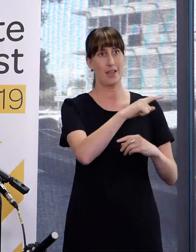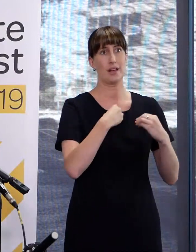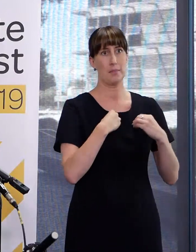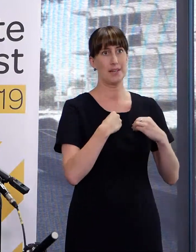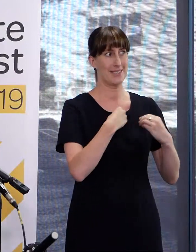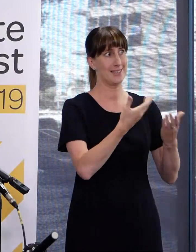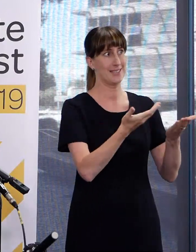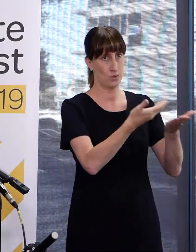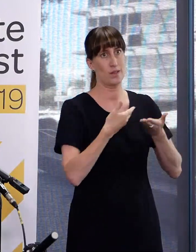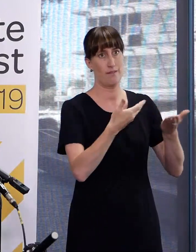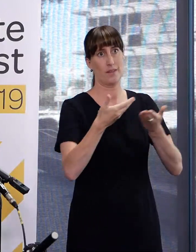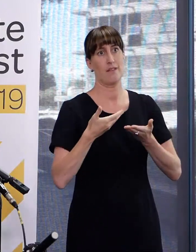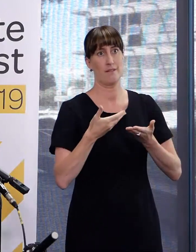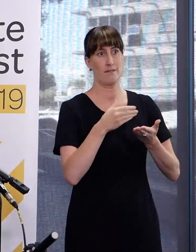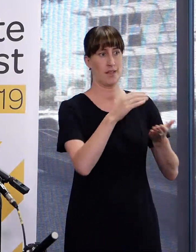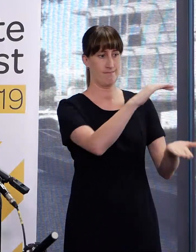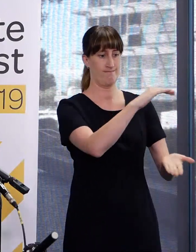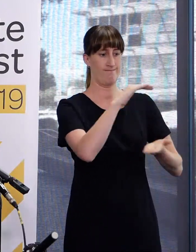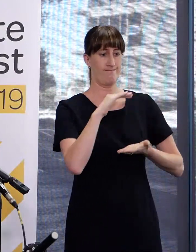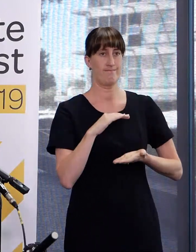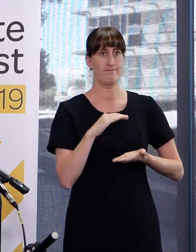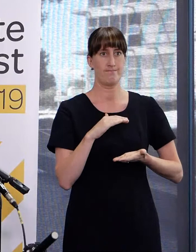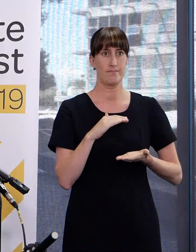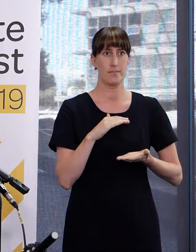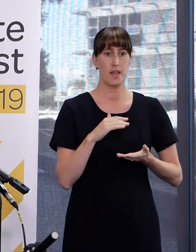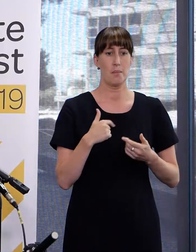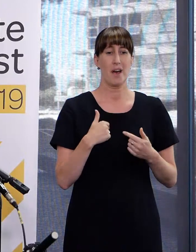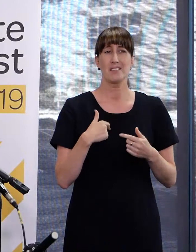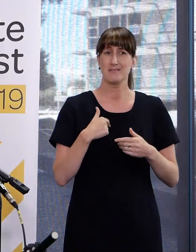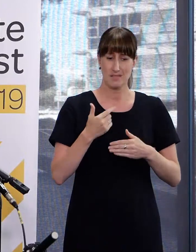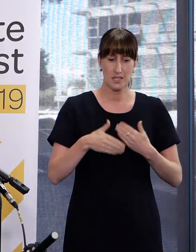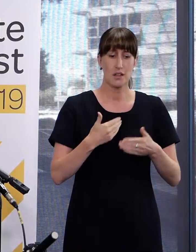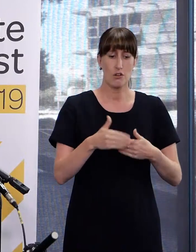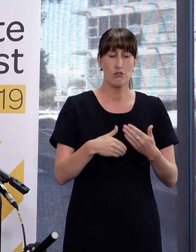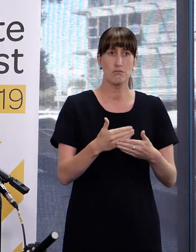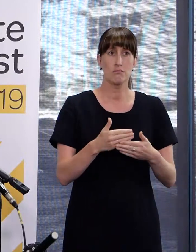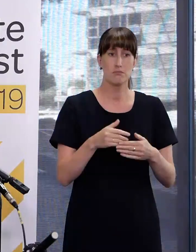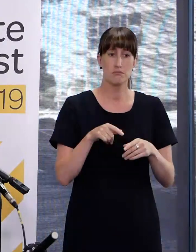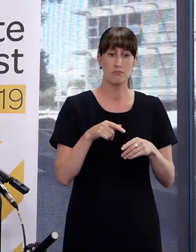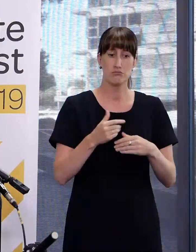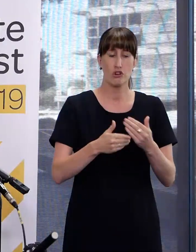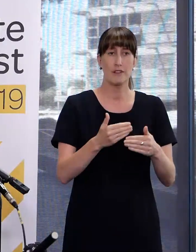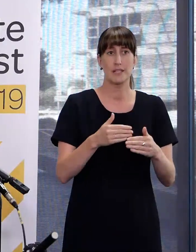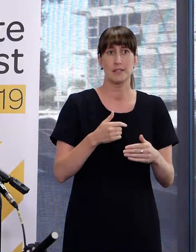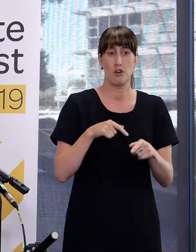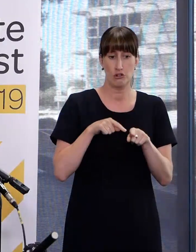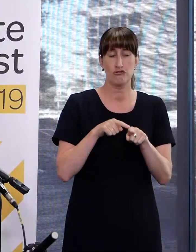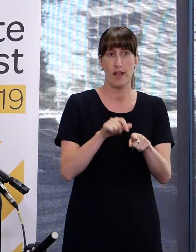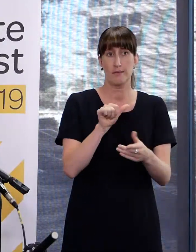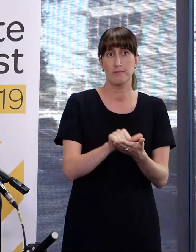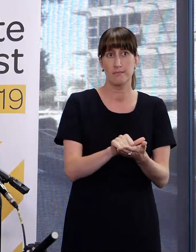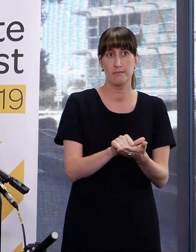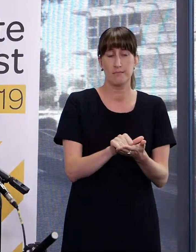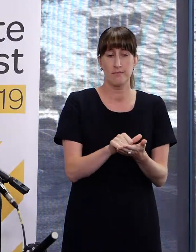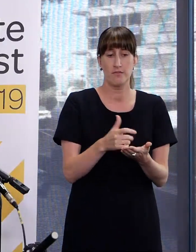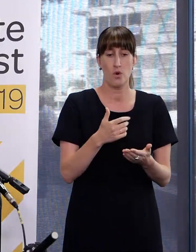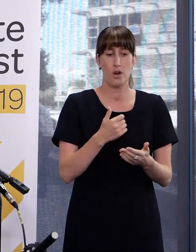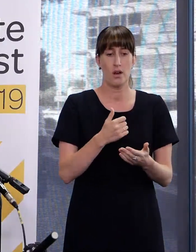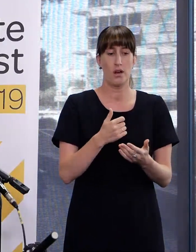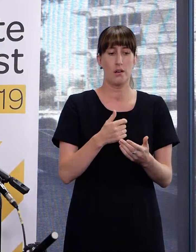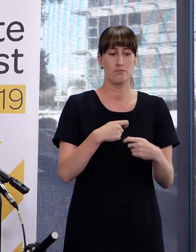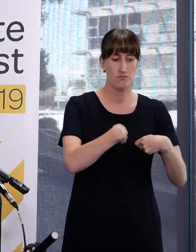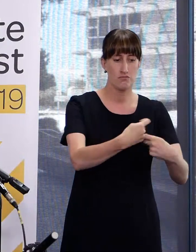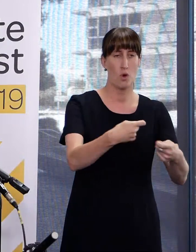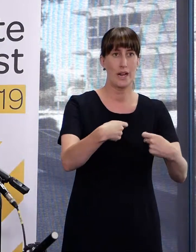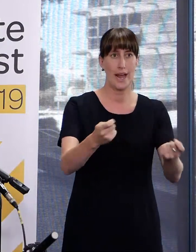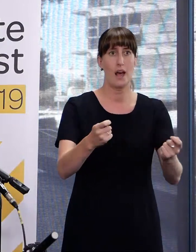but we're still on track in terms of our preparation and in the discussions we're having with those manufacturers for that wider rollout in the